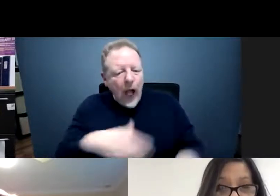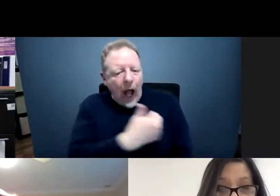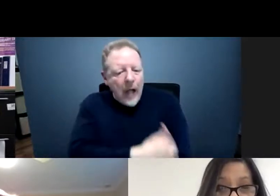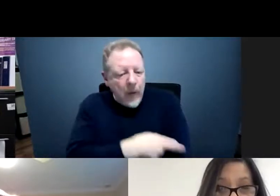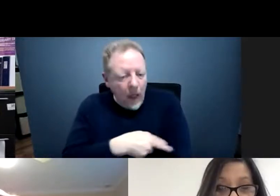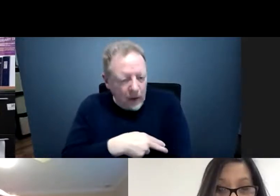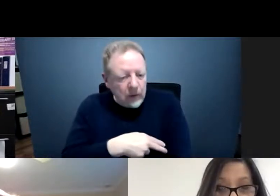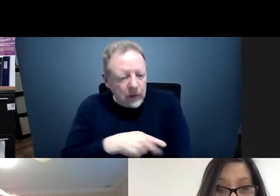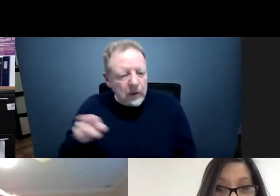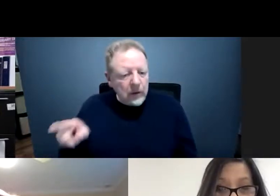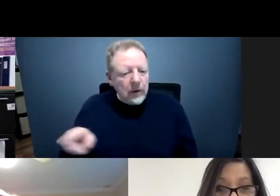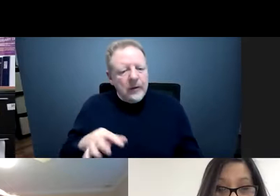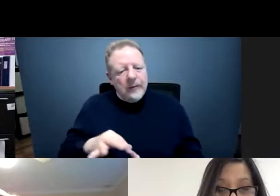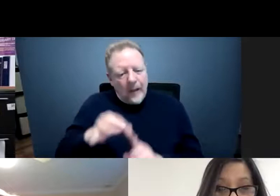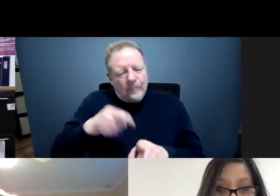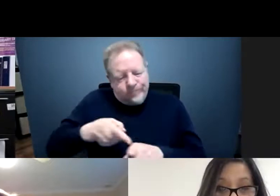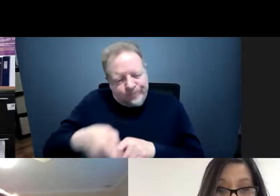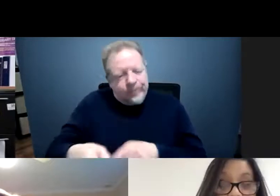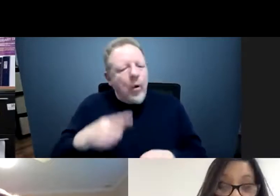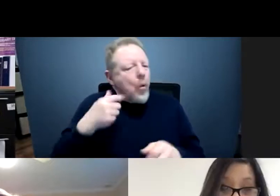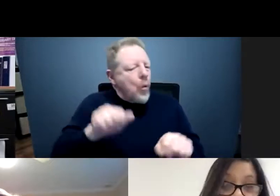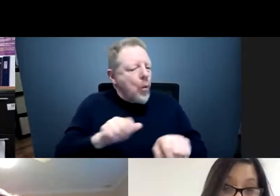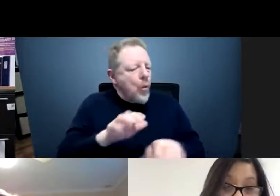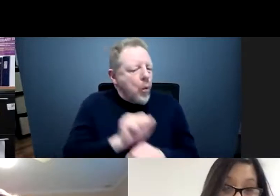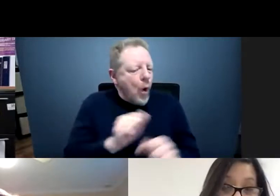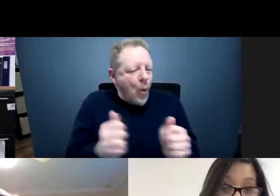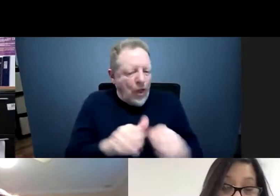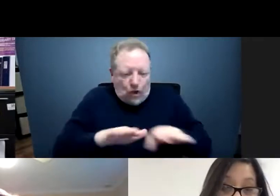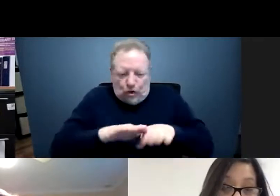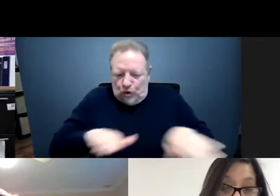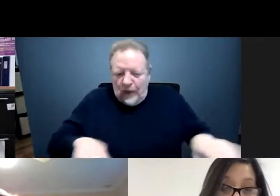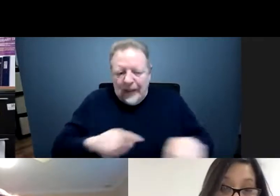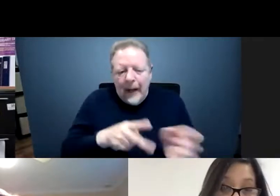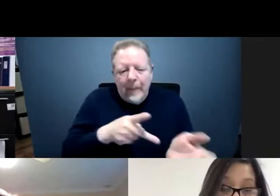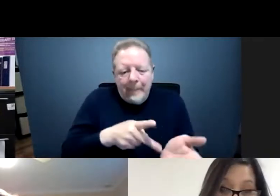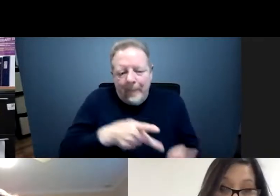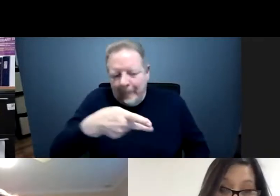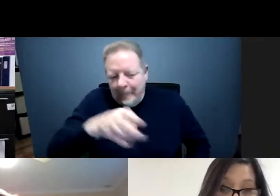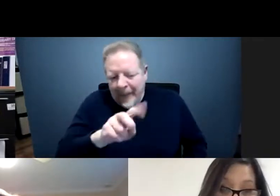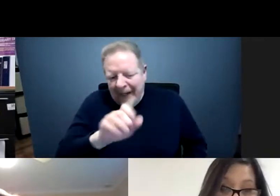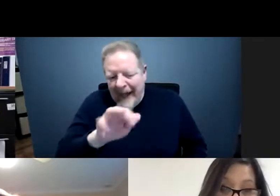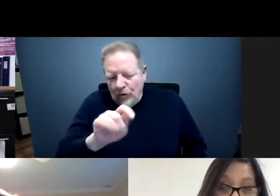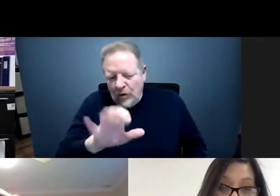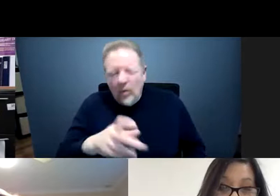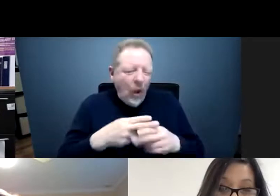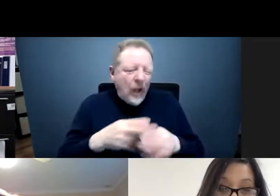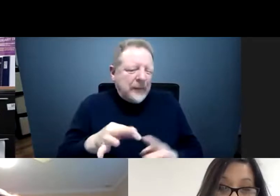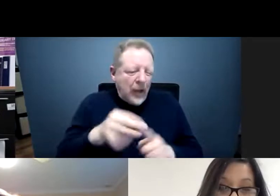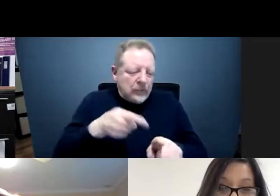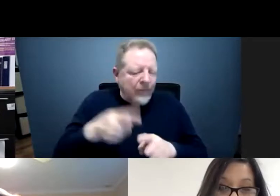knowledge of interpreting in pediatric settings. So yes, I would say those are specialists. Yeah. Yeah. And how can we get them